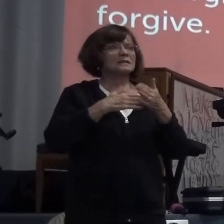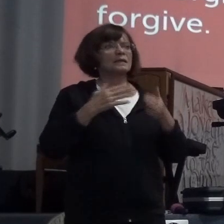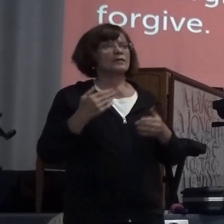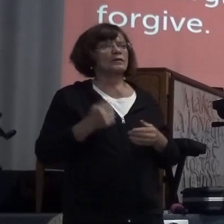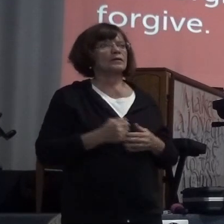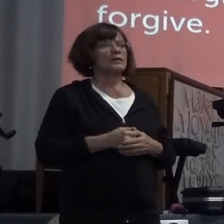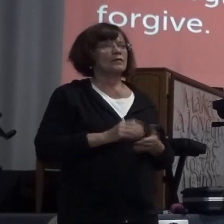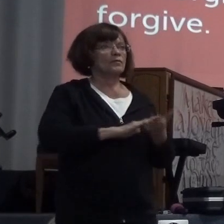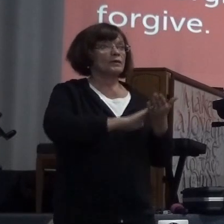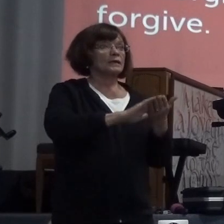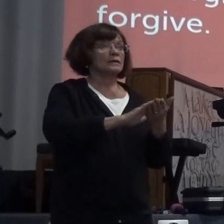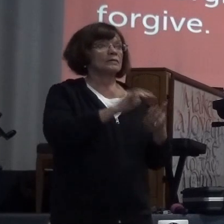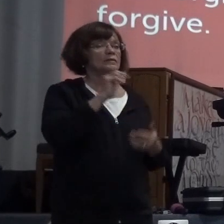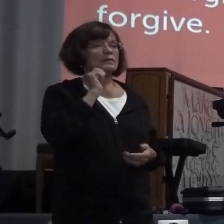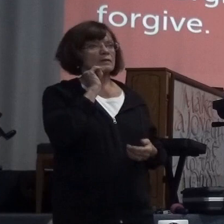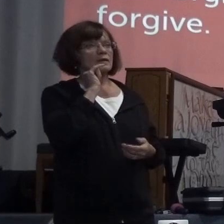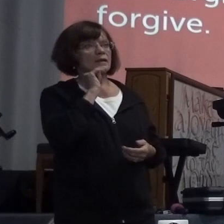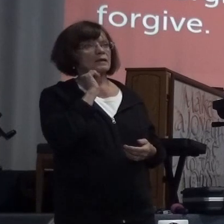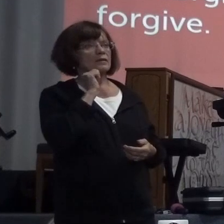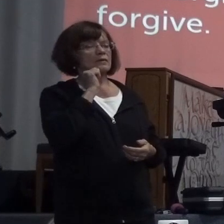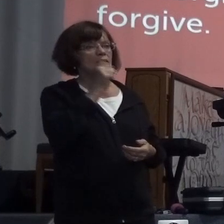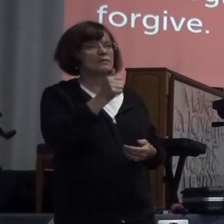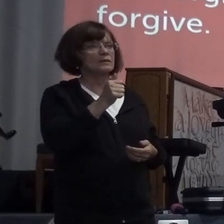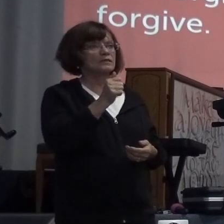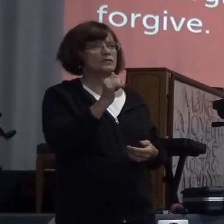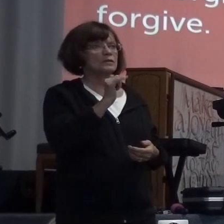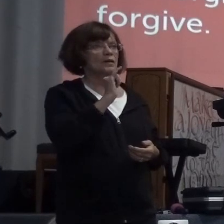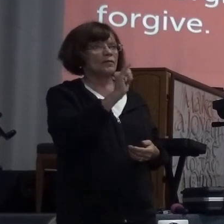must also forgive.